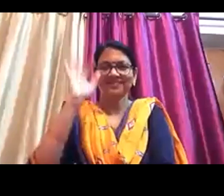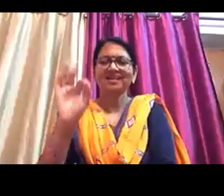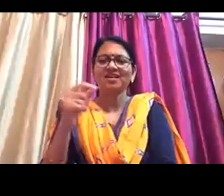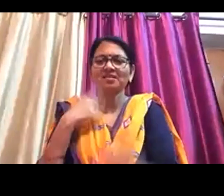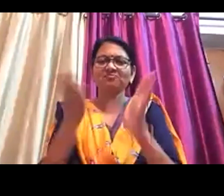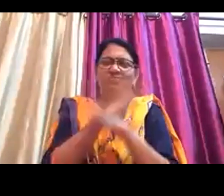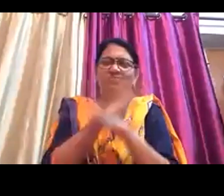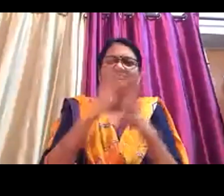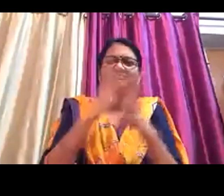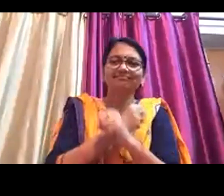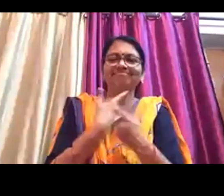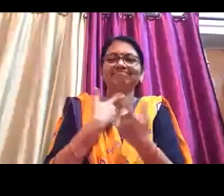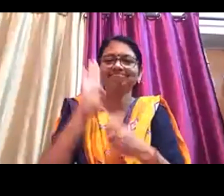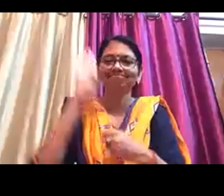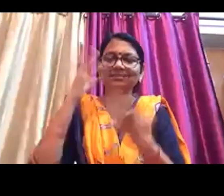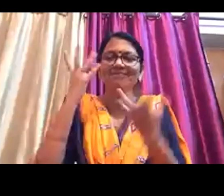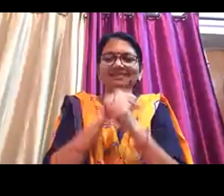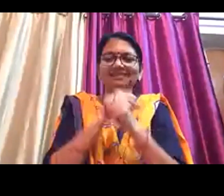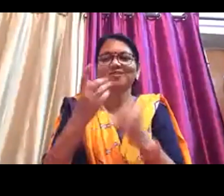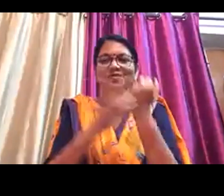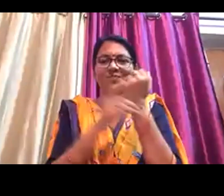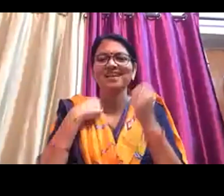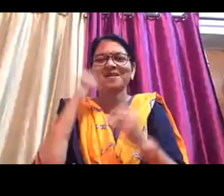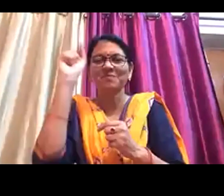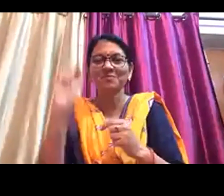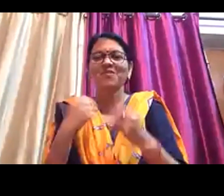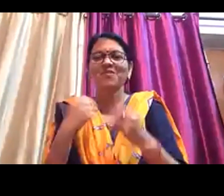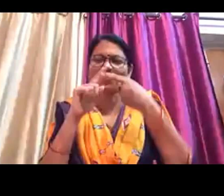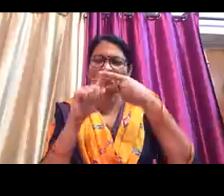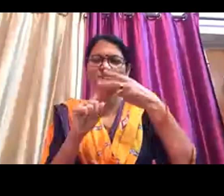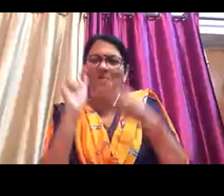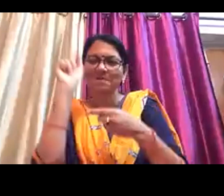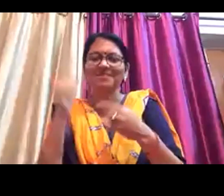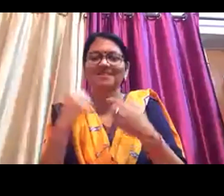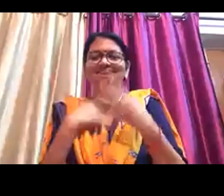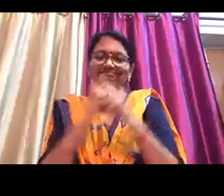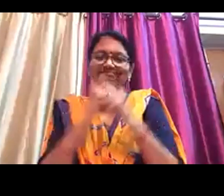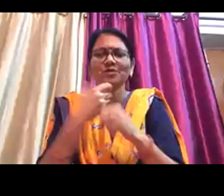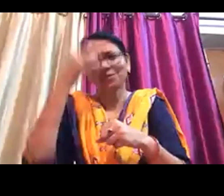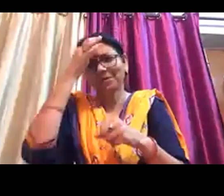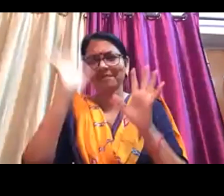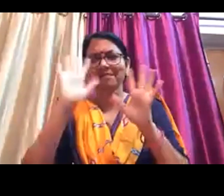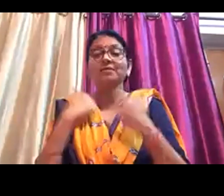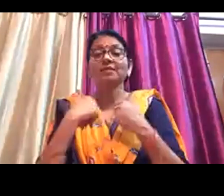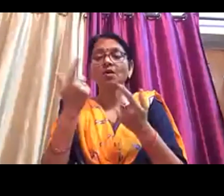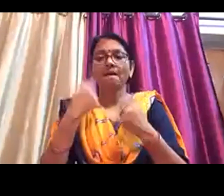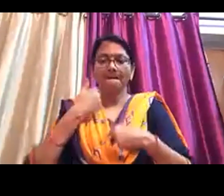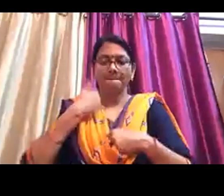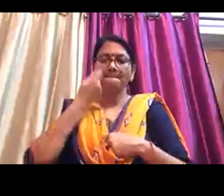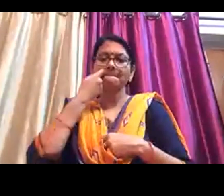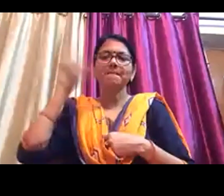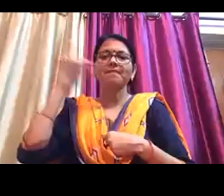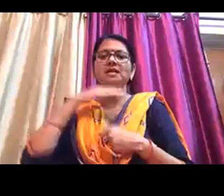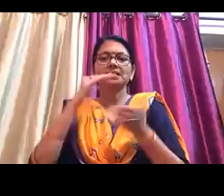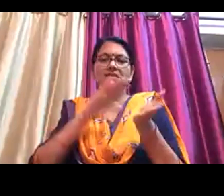Hello. Hello. So I missed asking the question from the doctor earlier. I would like to